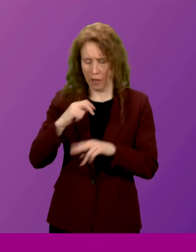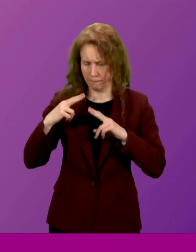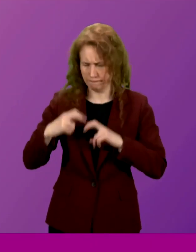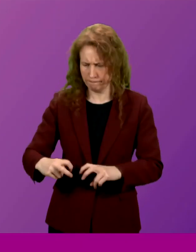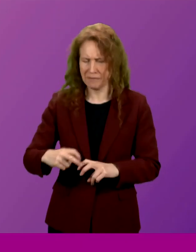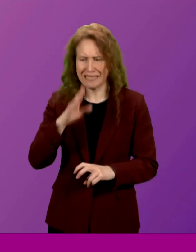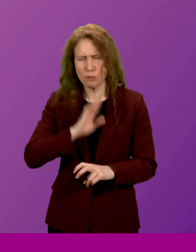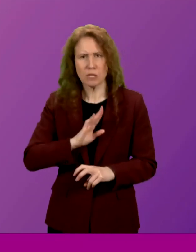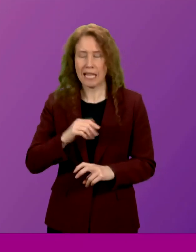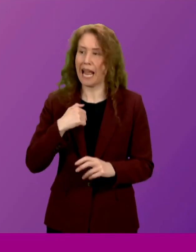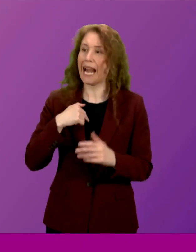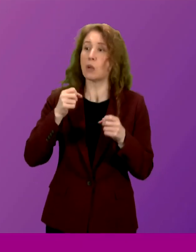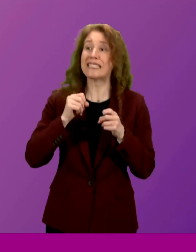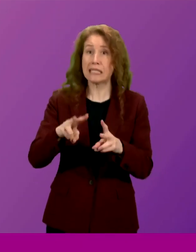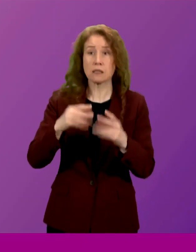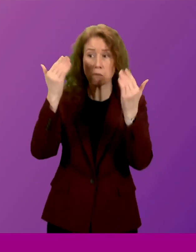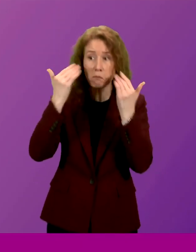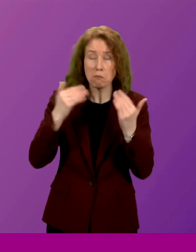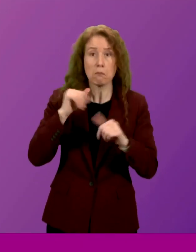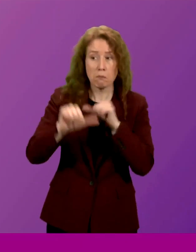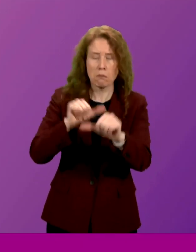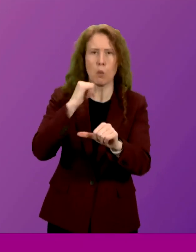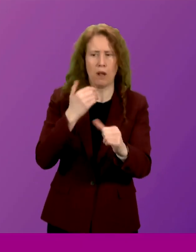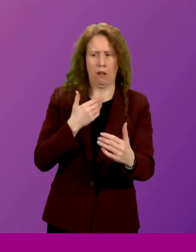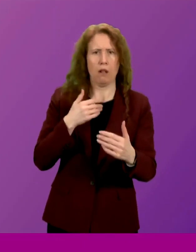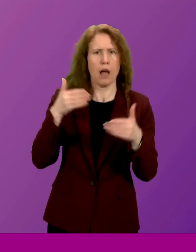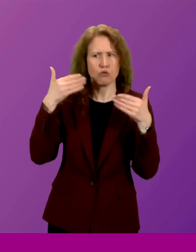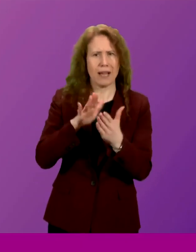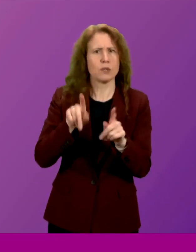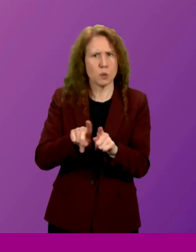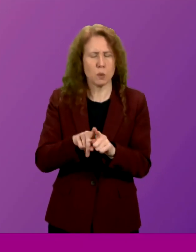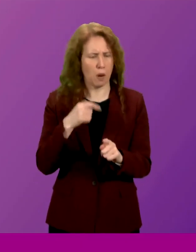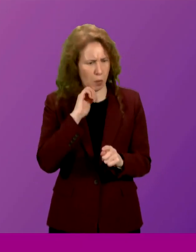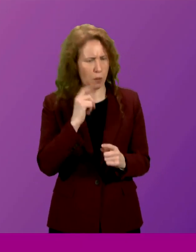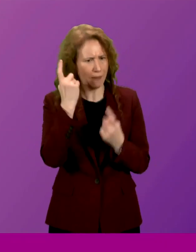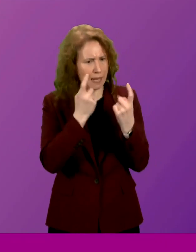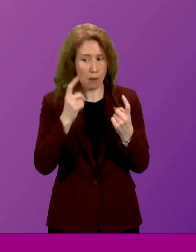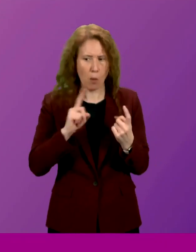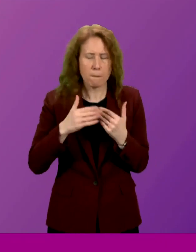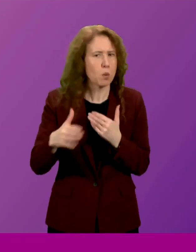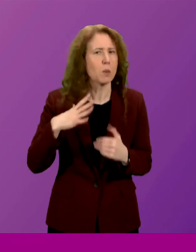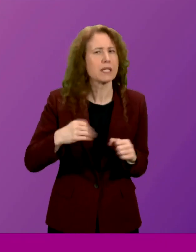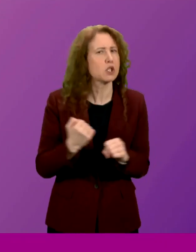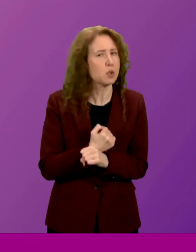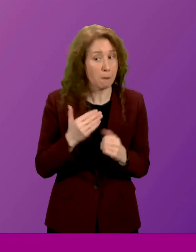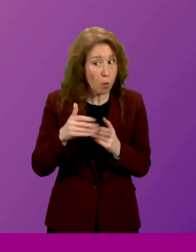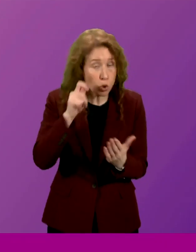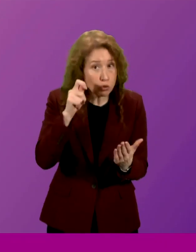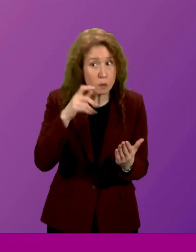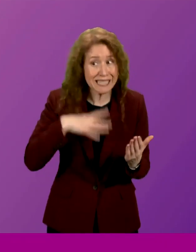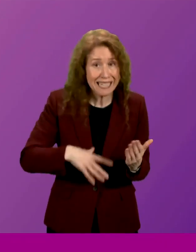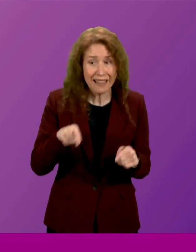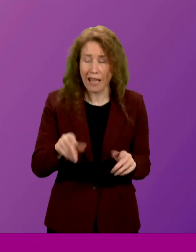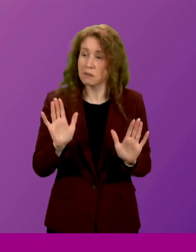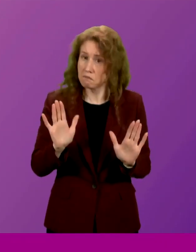issues and that our judicial system will address them too, and we will reflect on whether there is any further scrutiny that's required in the light